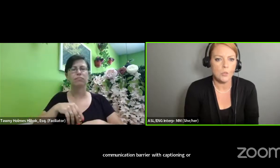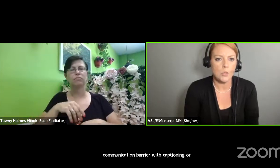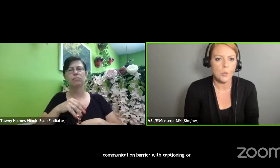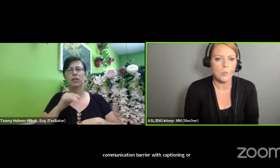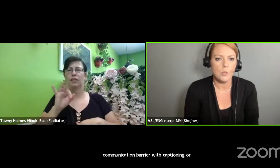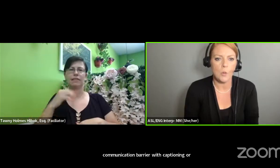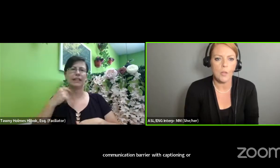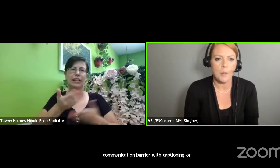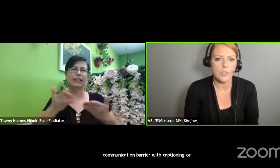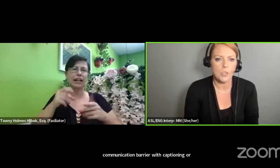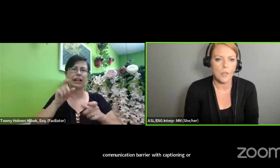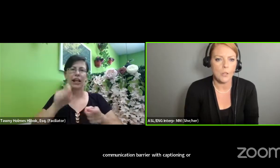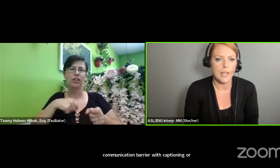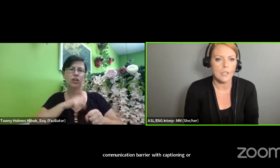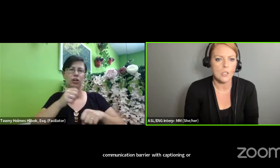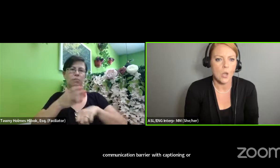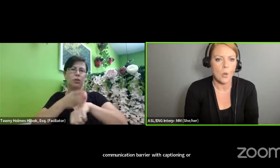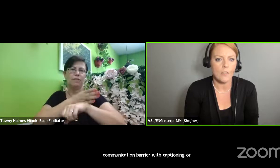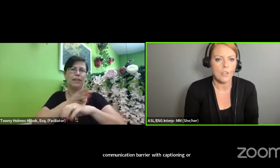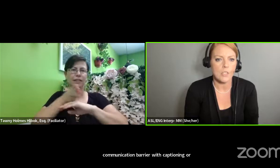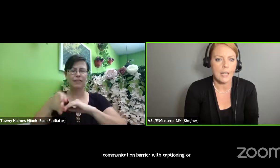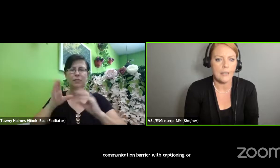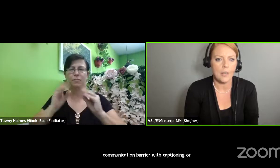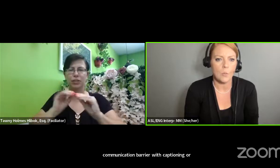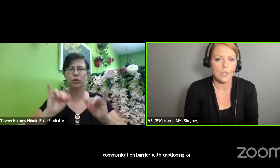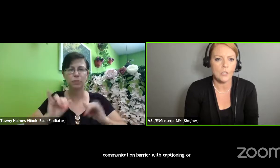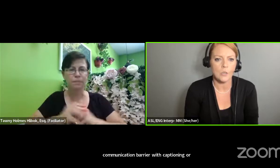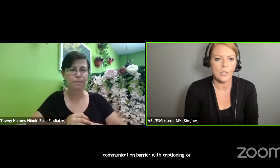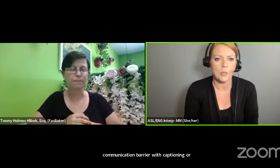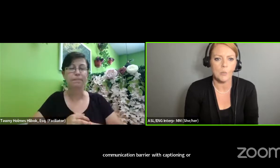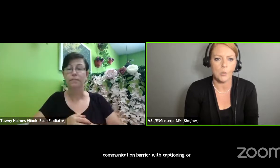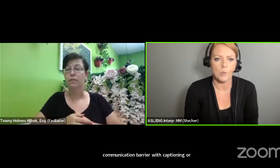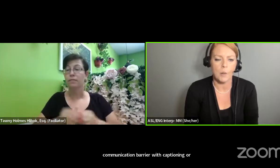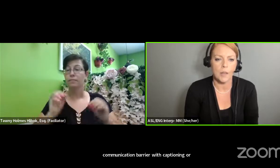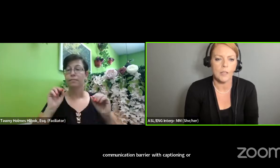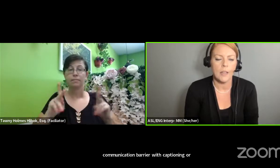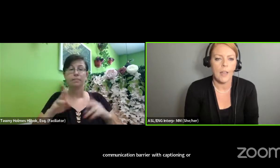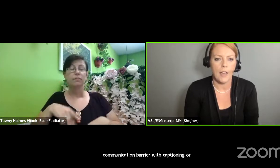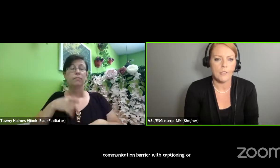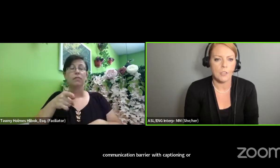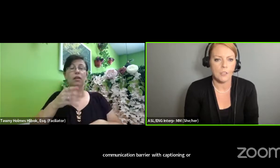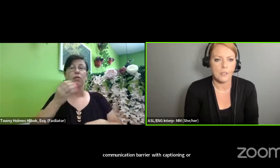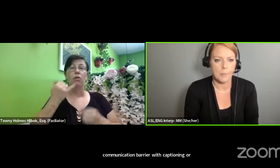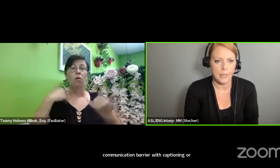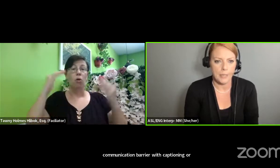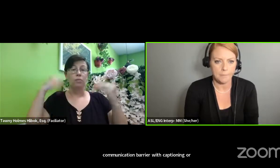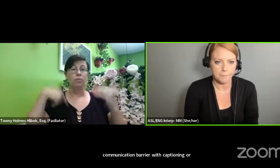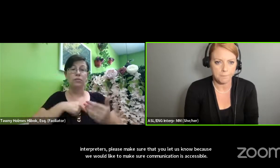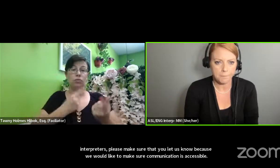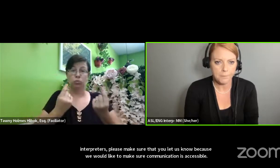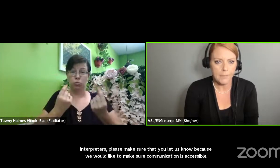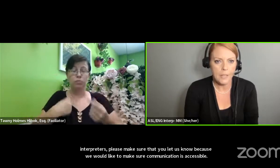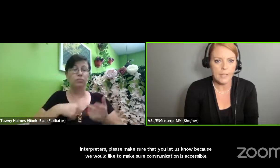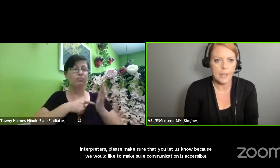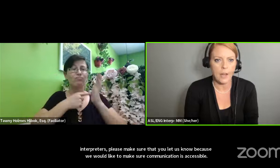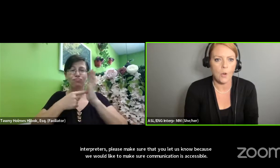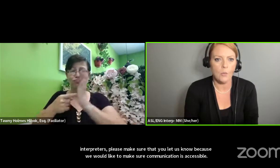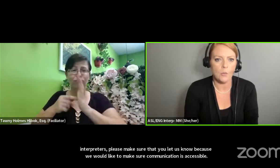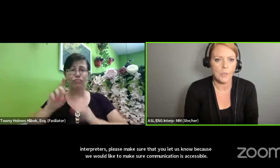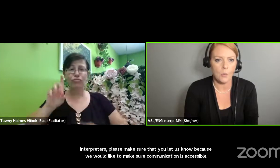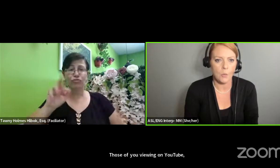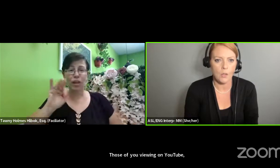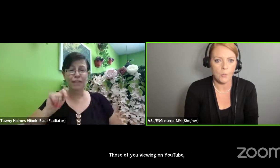viewing on YouTube, you'll want to make sure that you let us know if there's anything we could do to improve upon after this meeting.